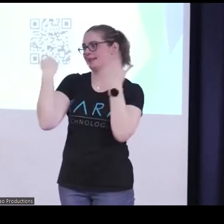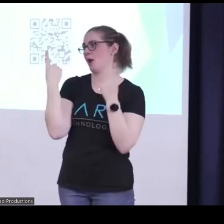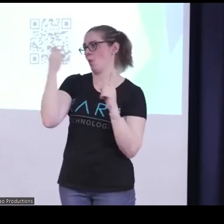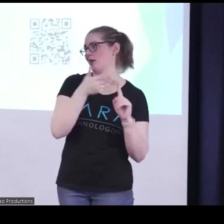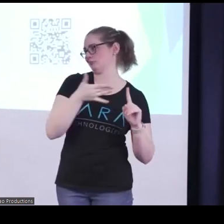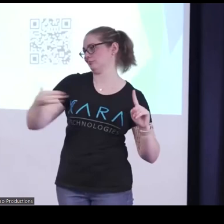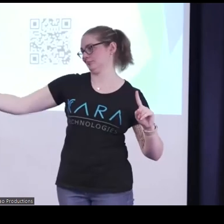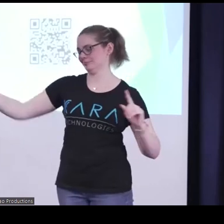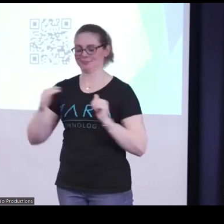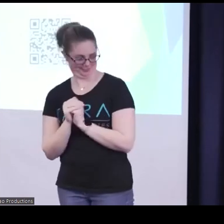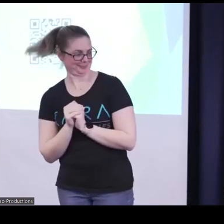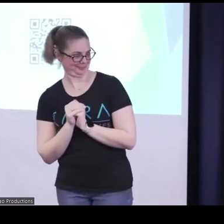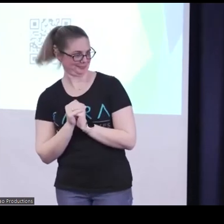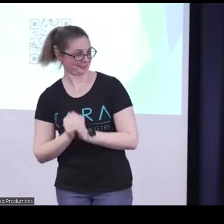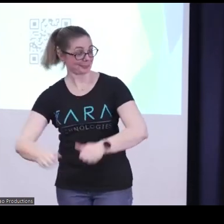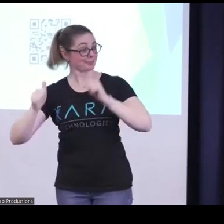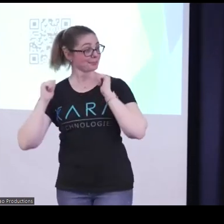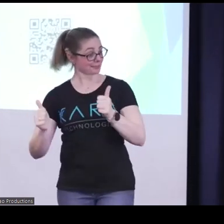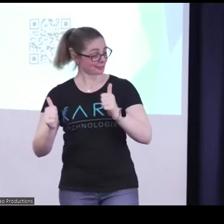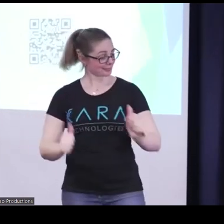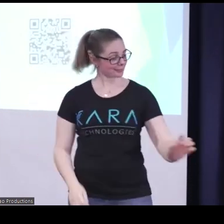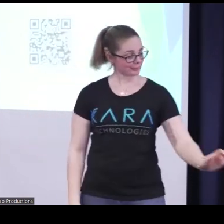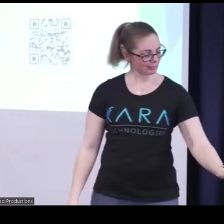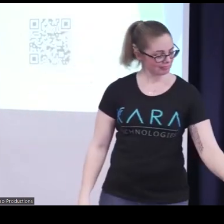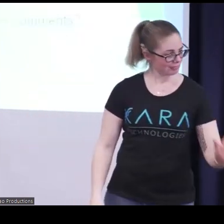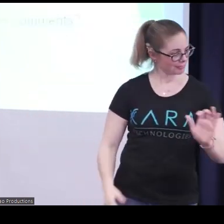It's essential to have them involved from day one.